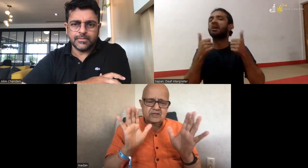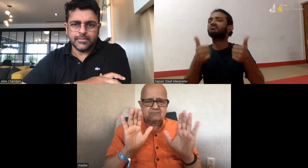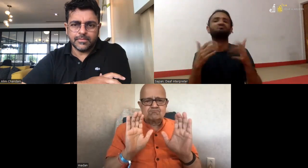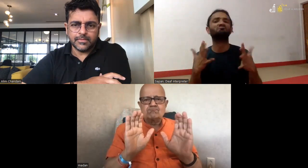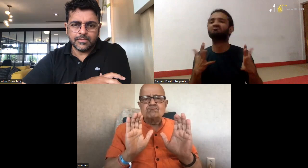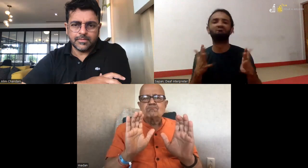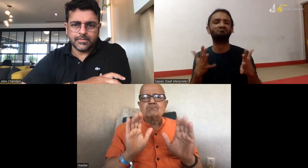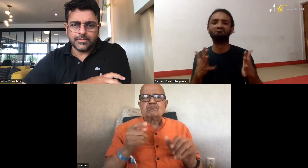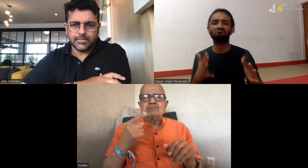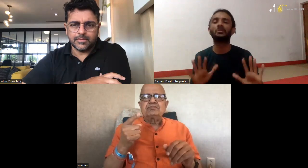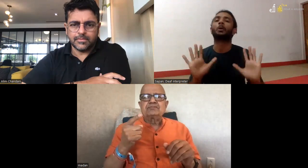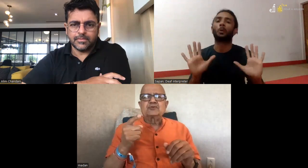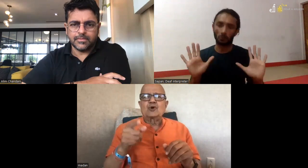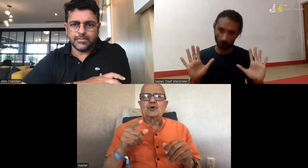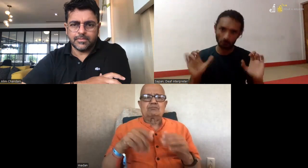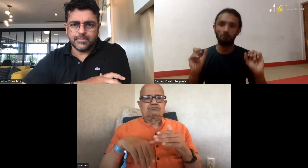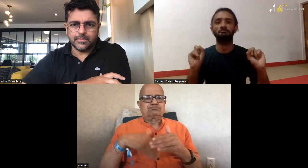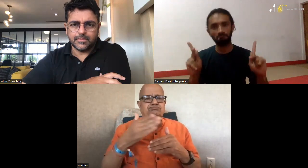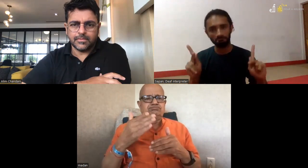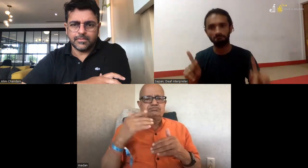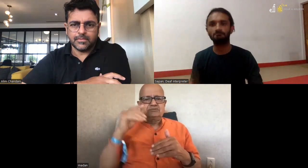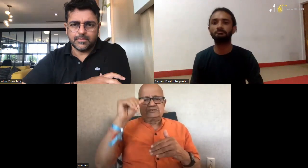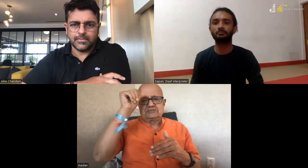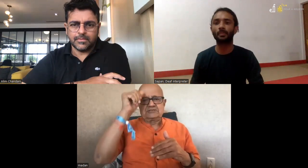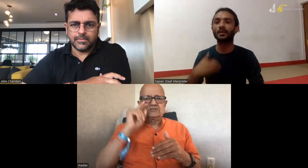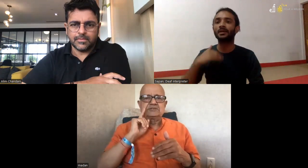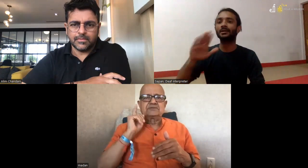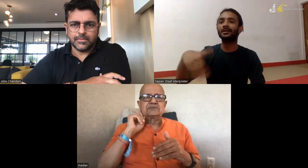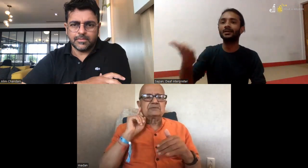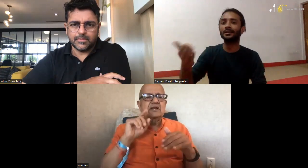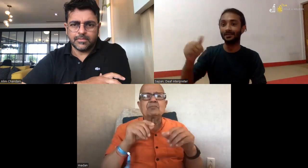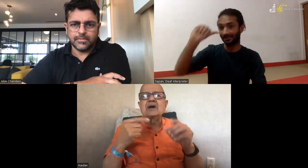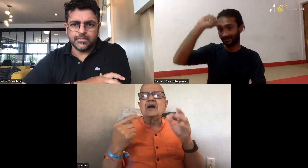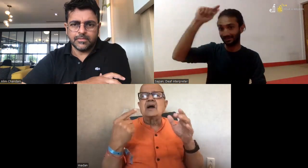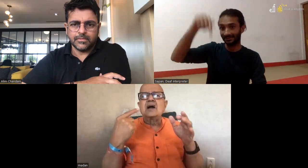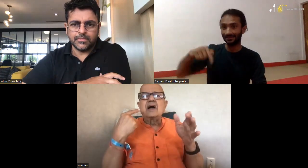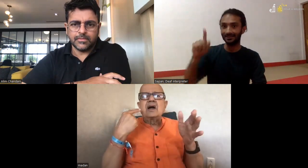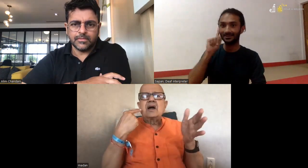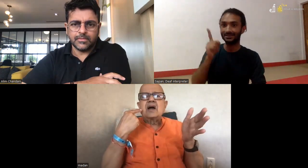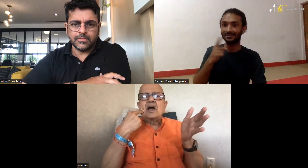there's Raji and a few.